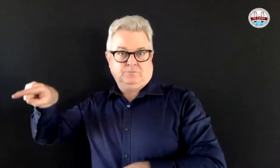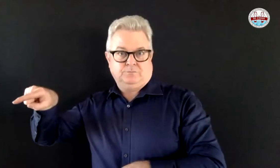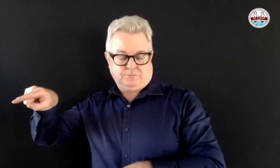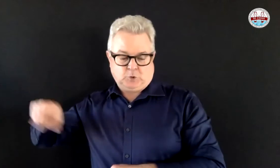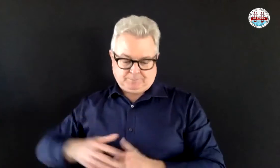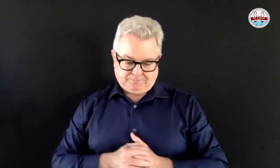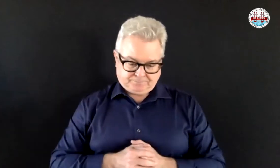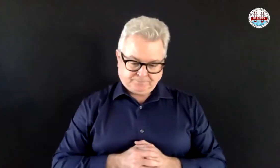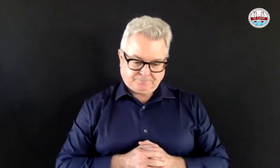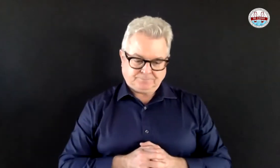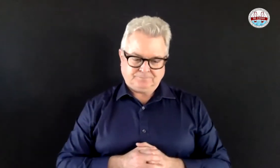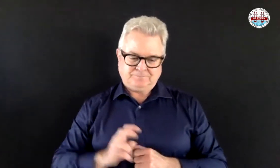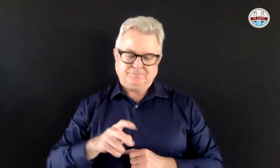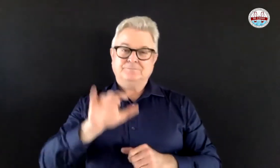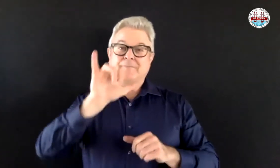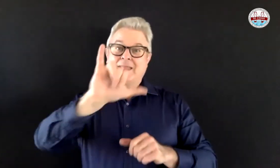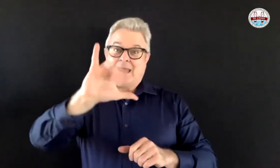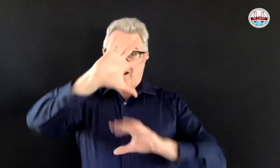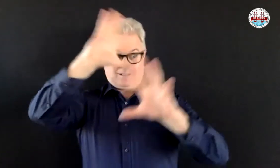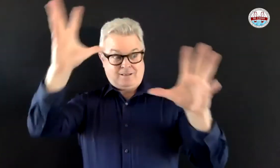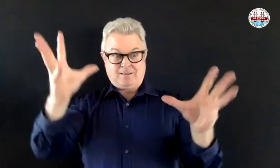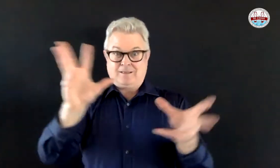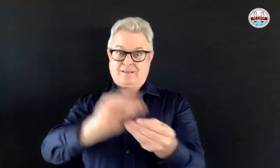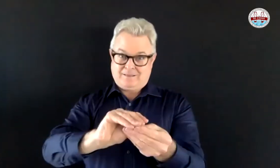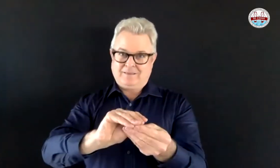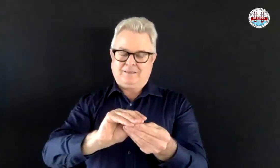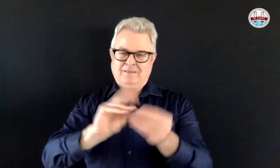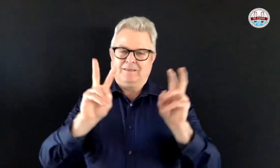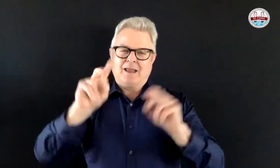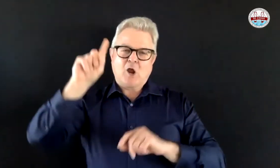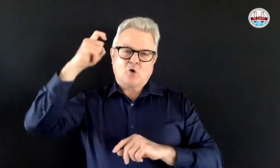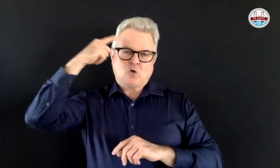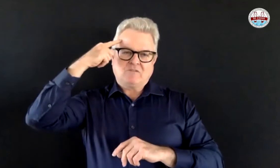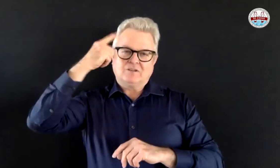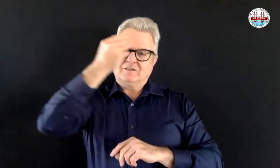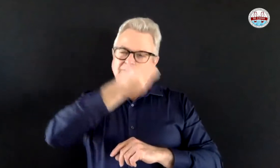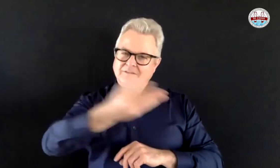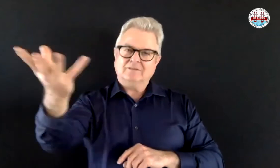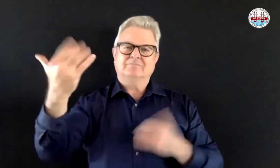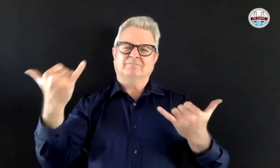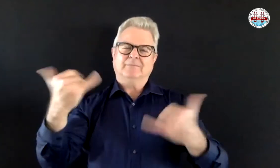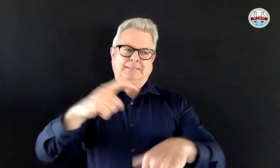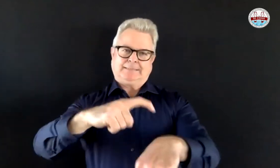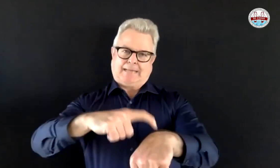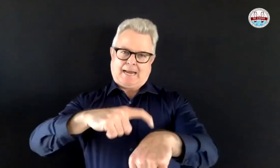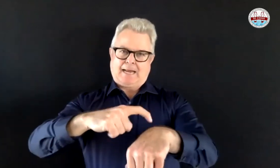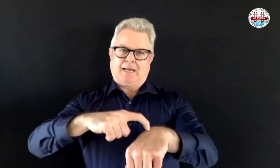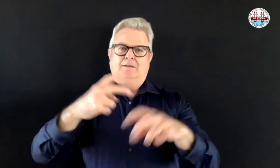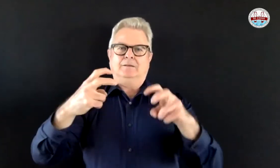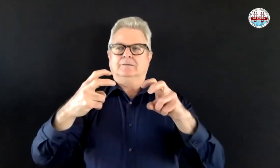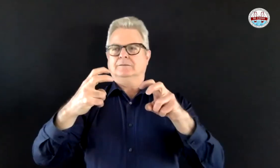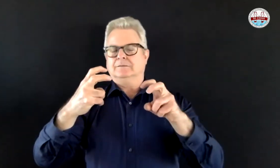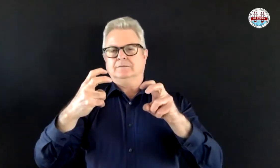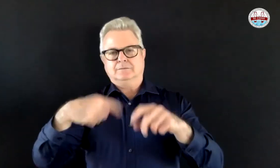And also the possibility of them transmitting the Omicron variant to other people. So in total, the government is basically